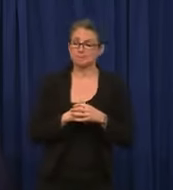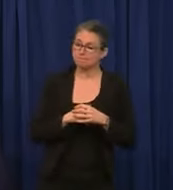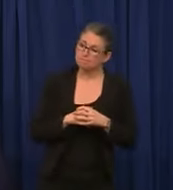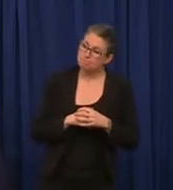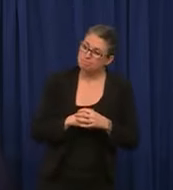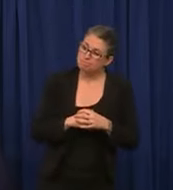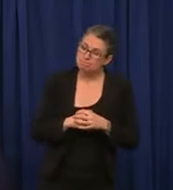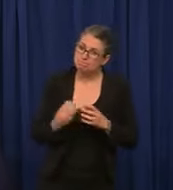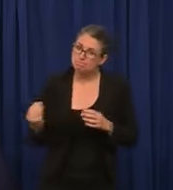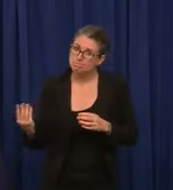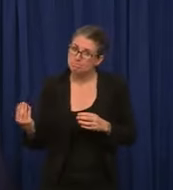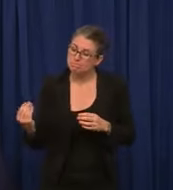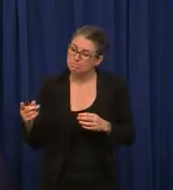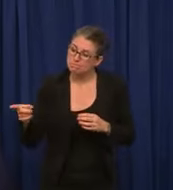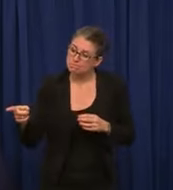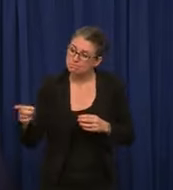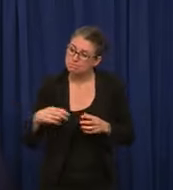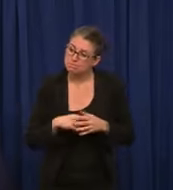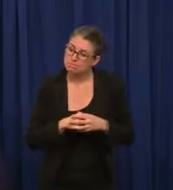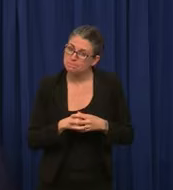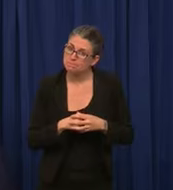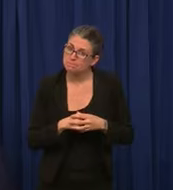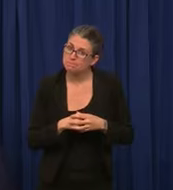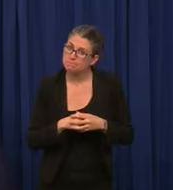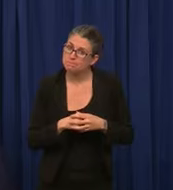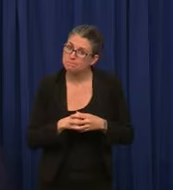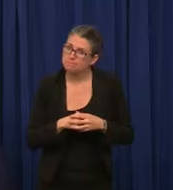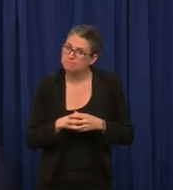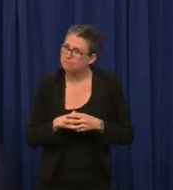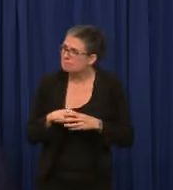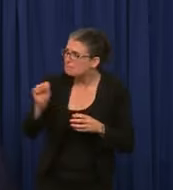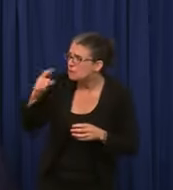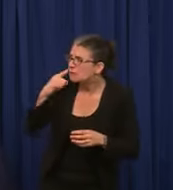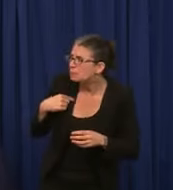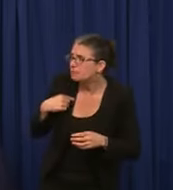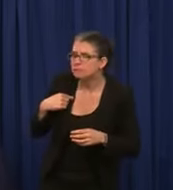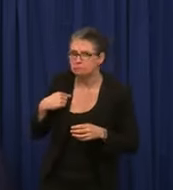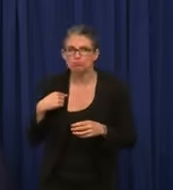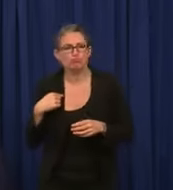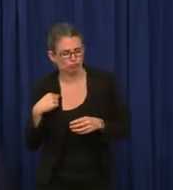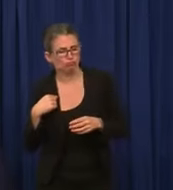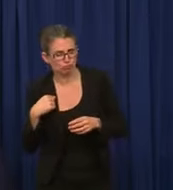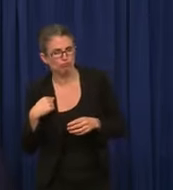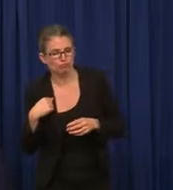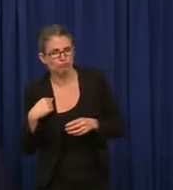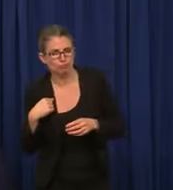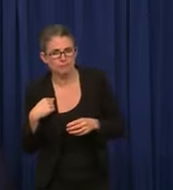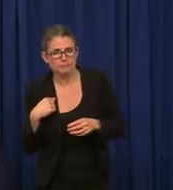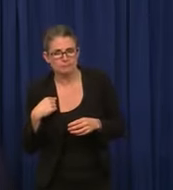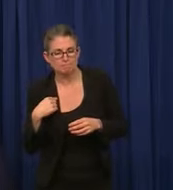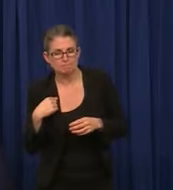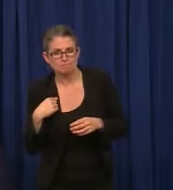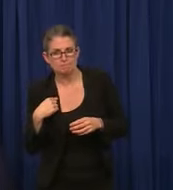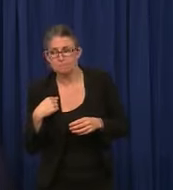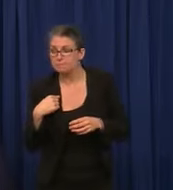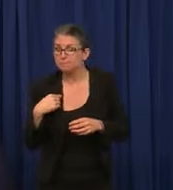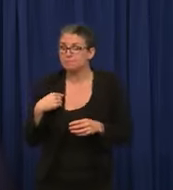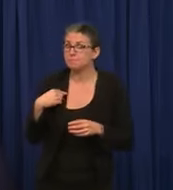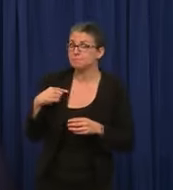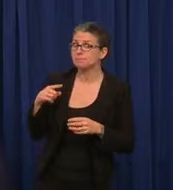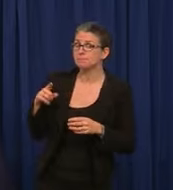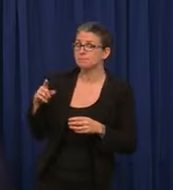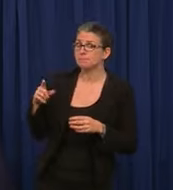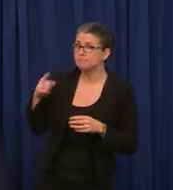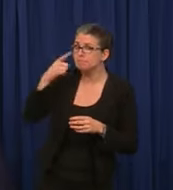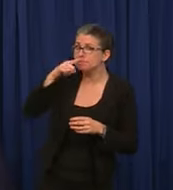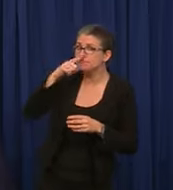Hi, thank you, Dr. Shah. Can you hear me? I can. Go ahead. Okay, great. Can you say anything more about the